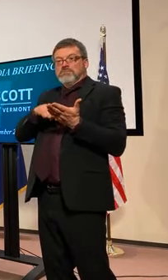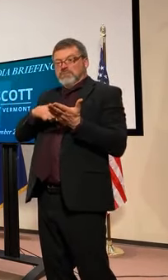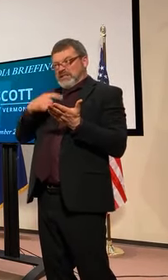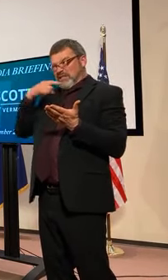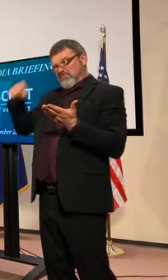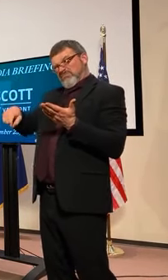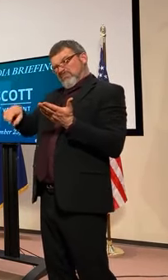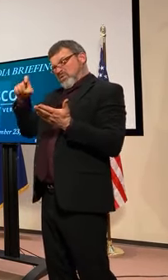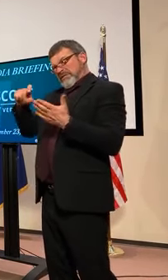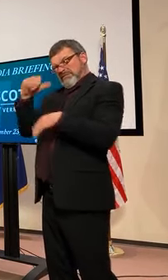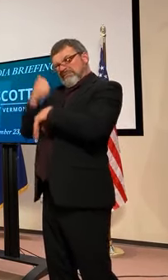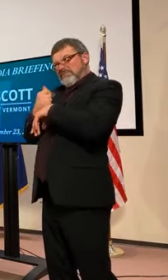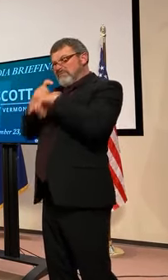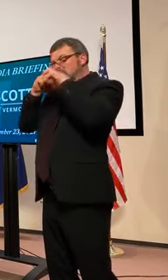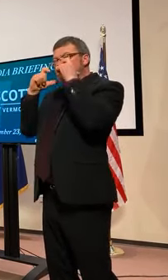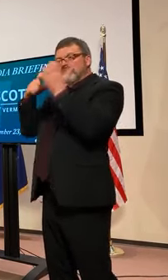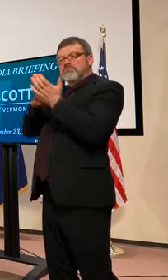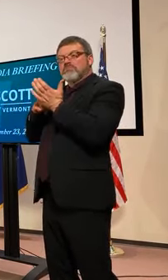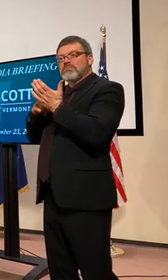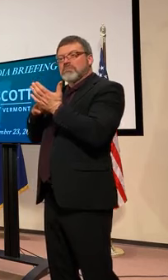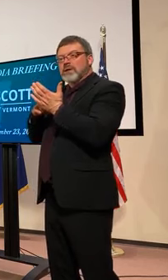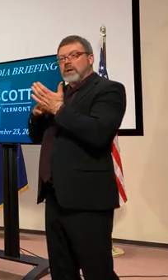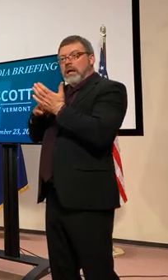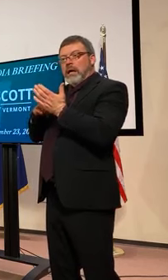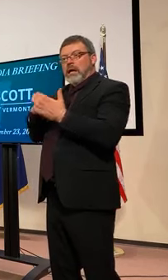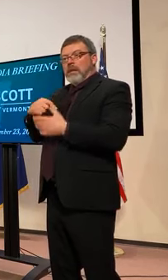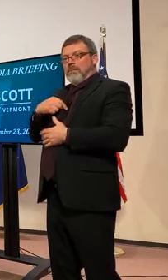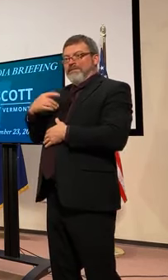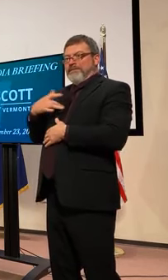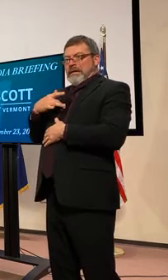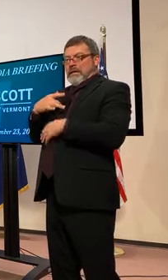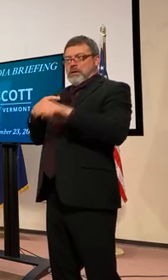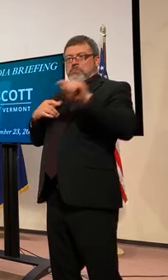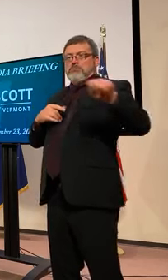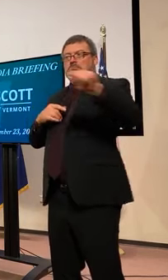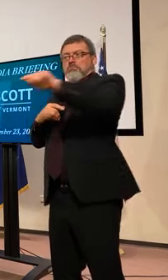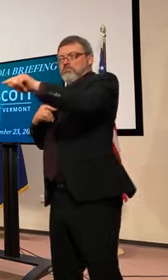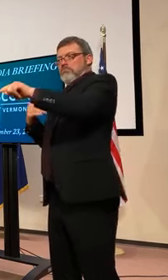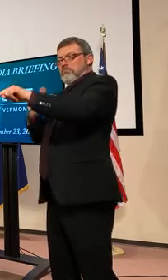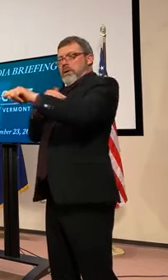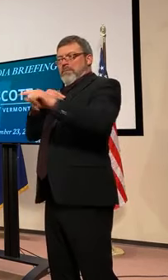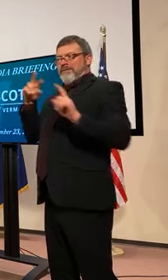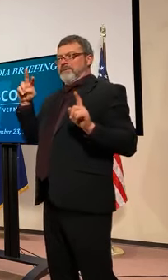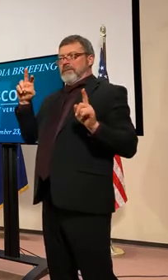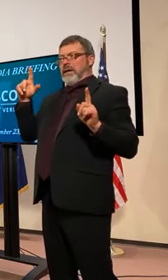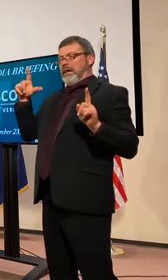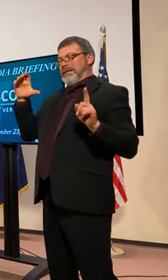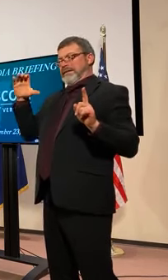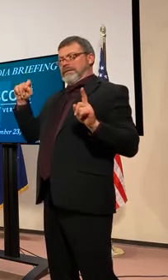just assumed that their membership wanted this, but that's probably a better question for them.